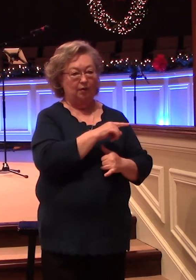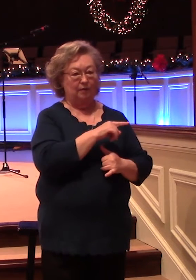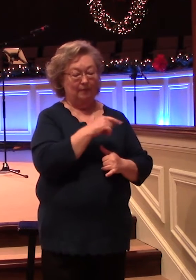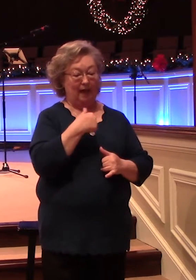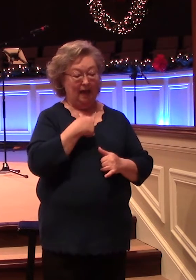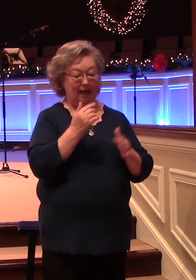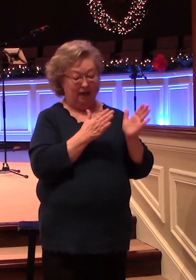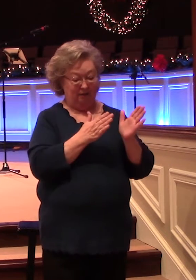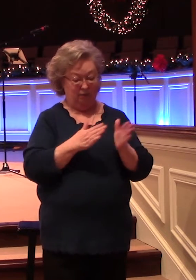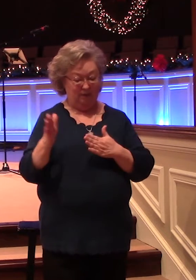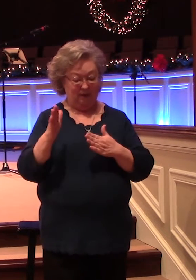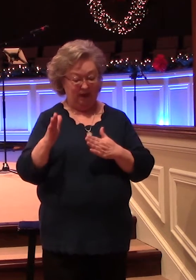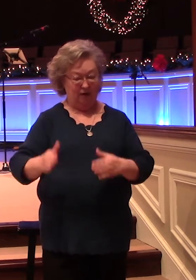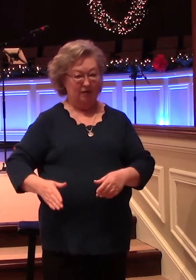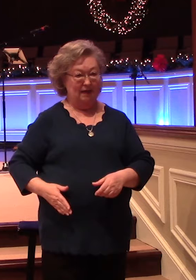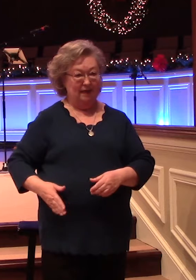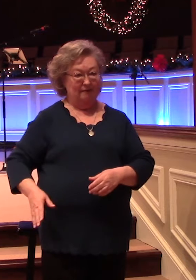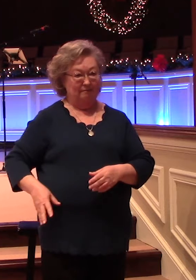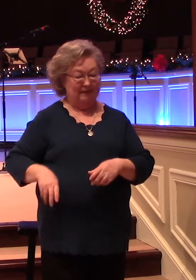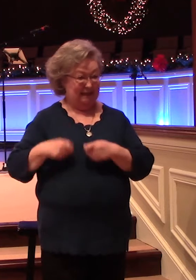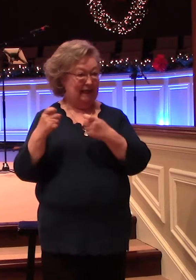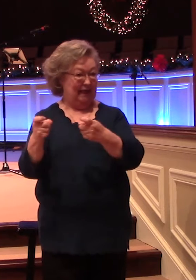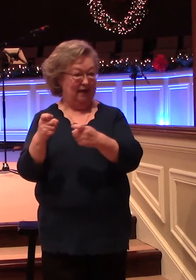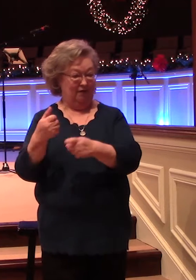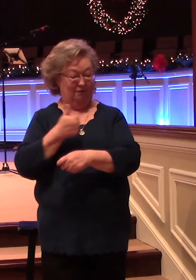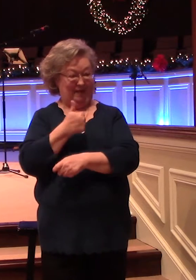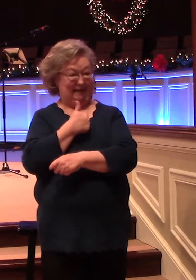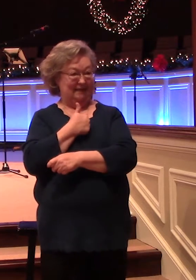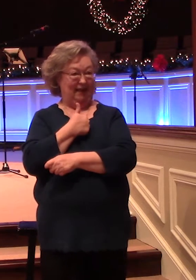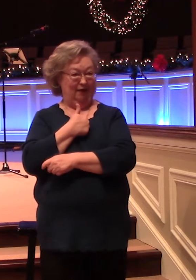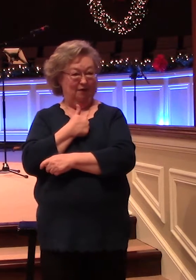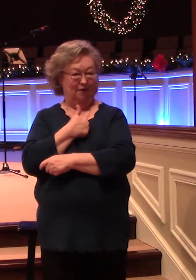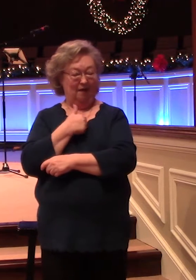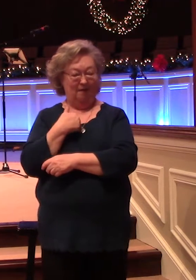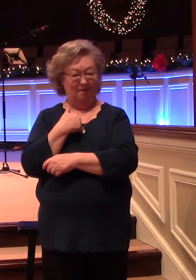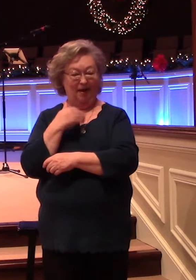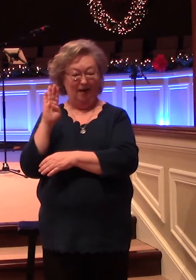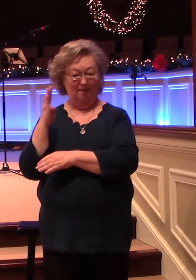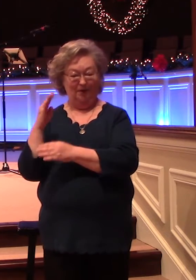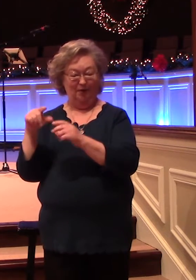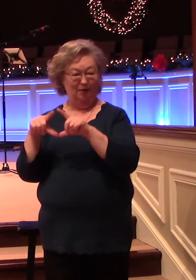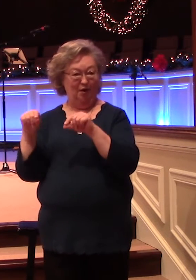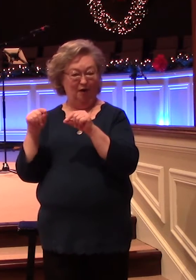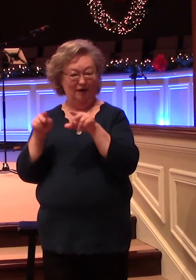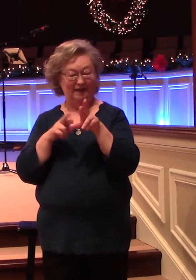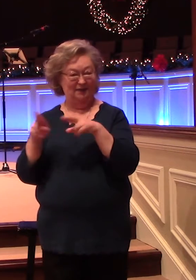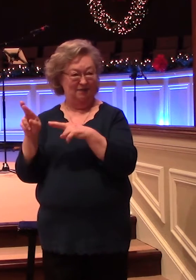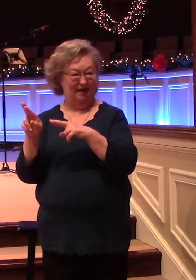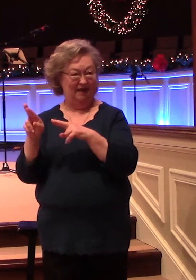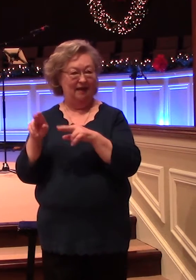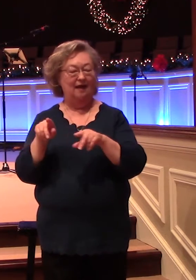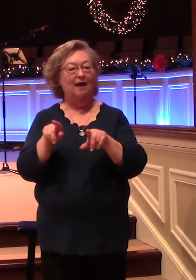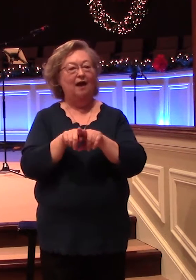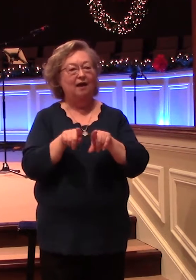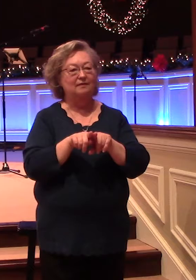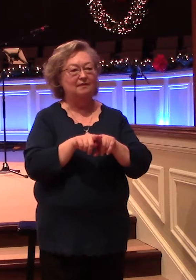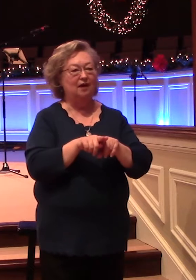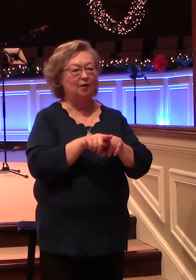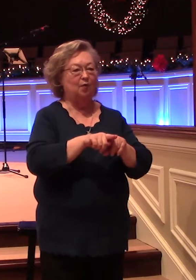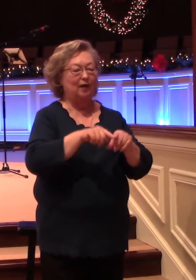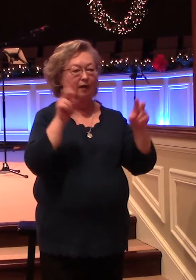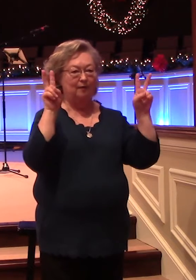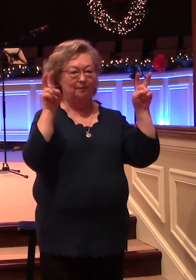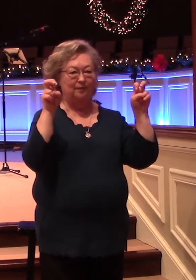got my tithe and my commitment card ready to go. And so the other thing we're doing is proving the tithe. Usually I give